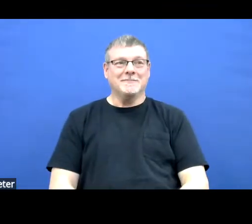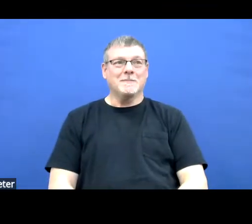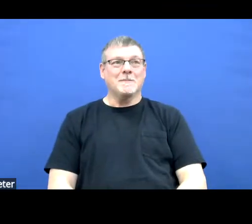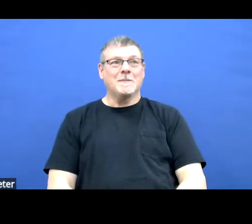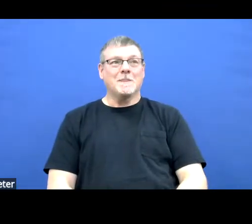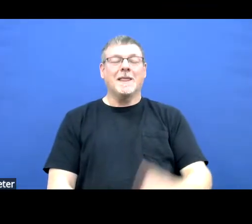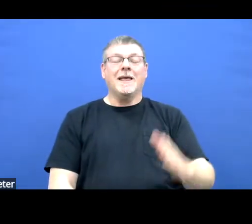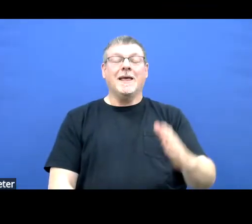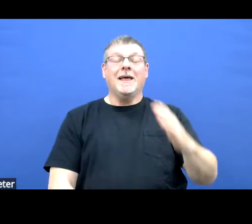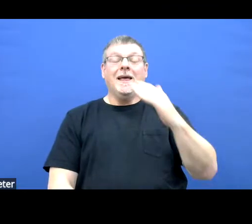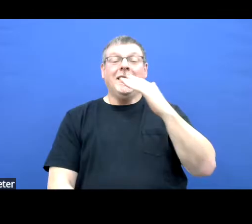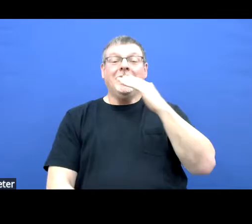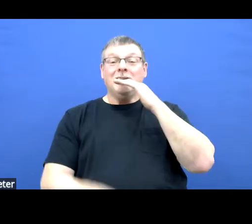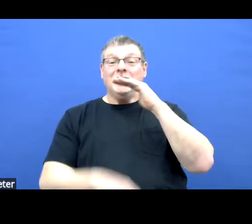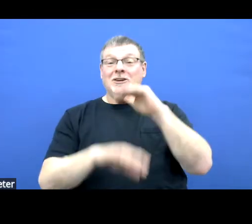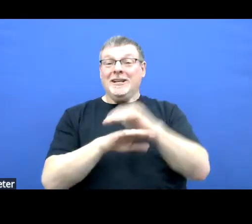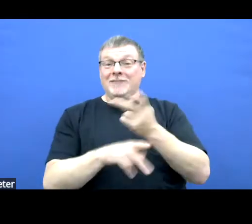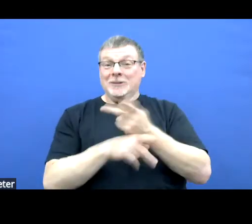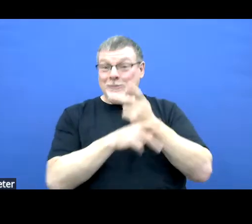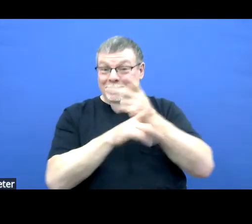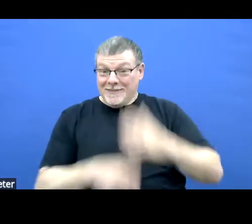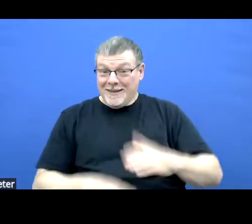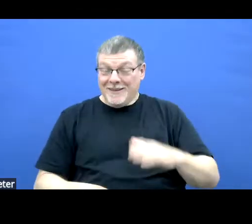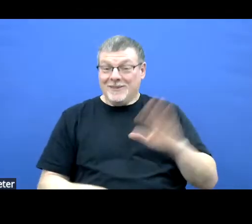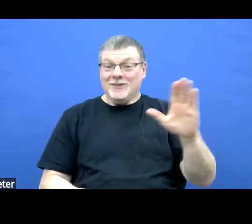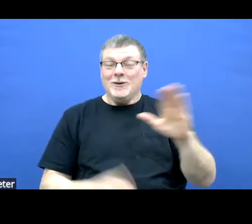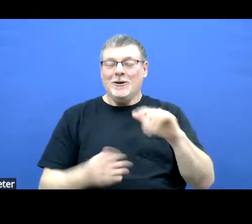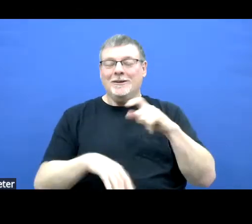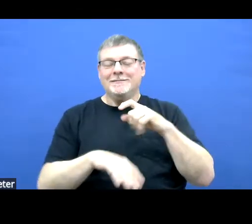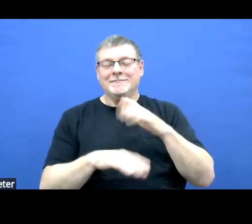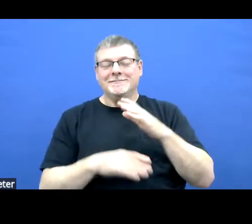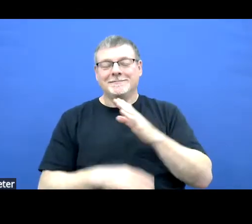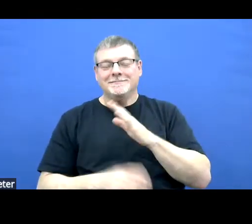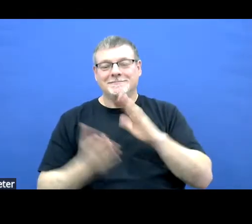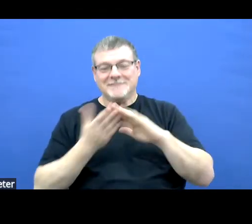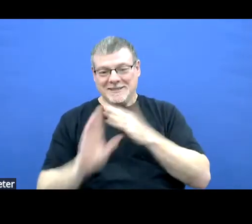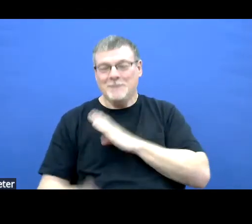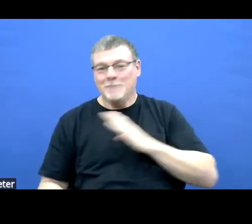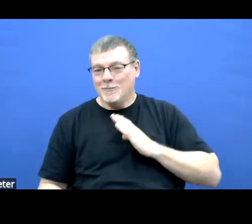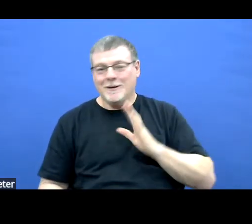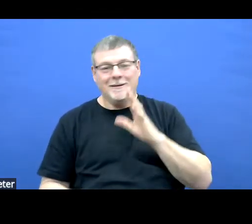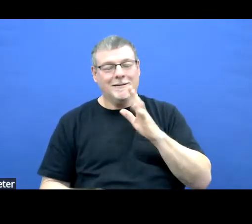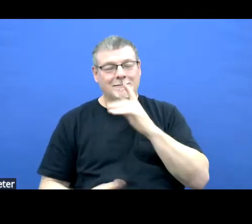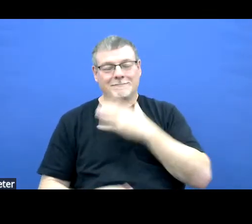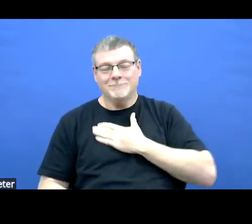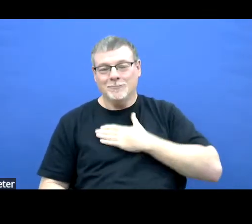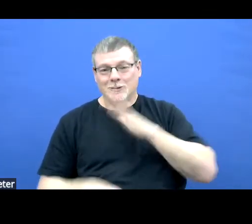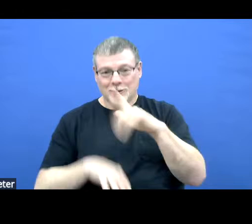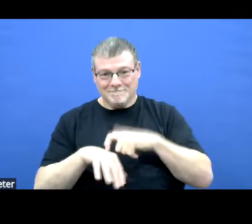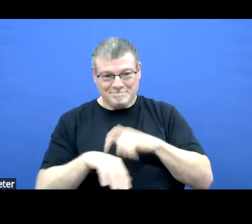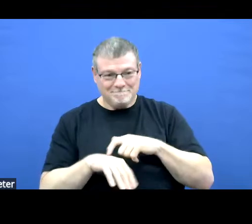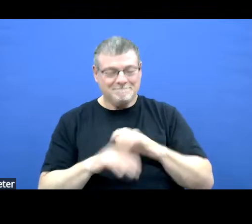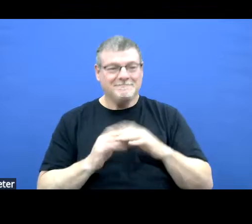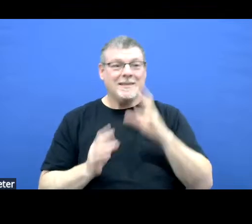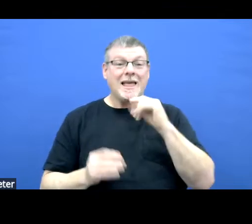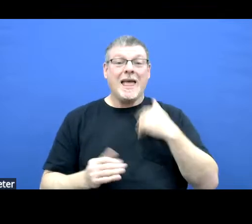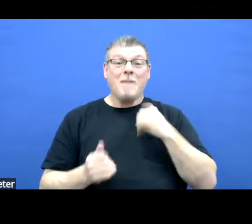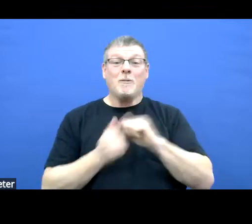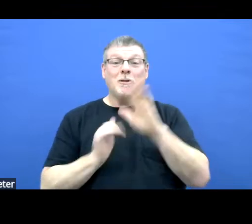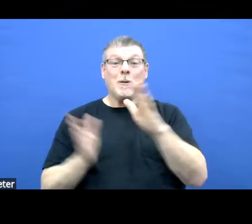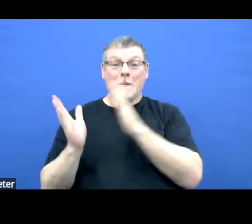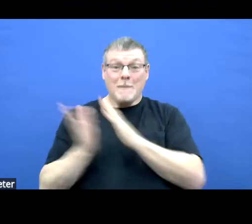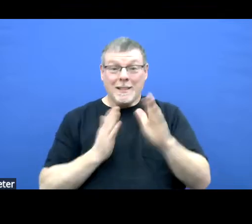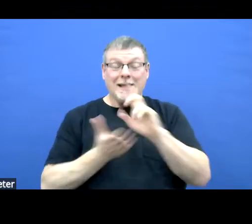Supervisor and the town board. We appreciate your time and your service to your community. I am Mark Mary. I'm with the Planning, Design,